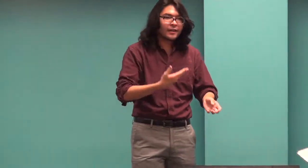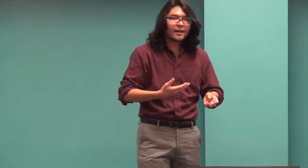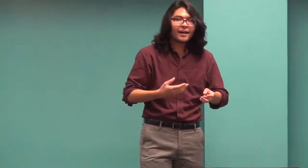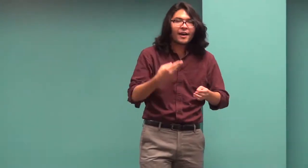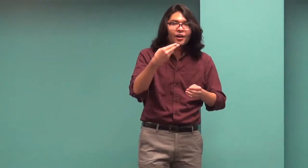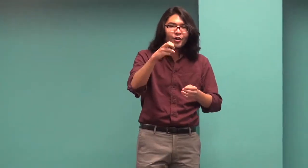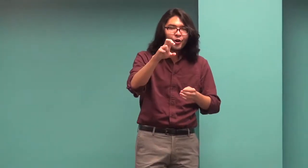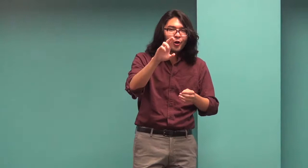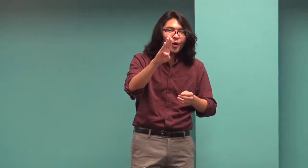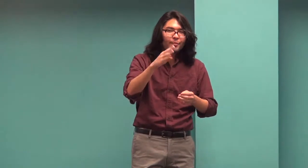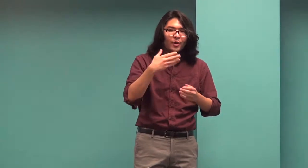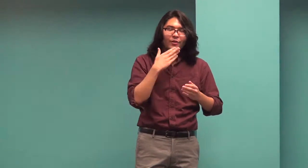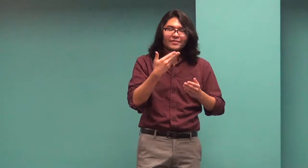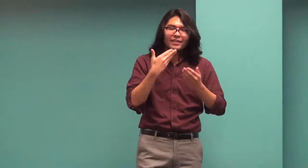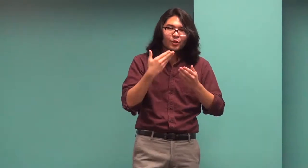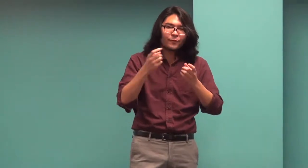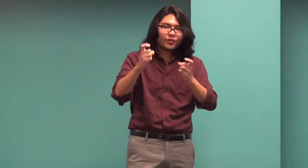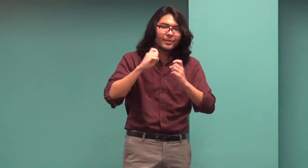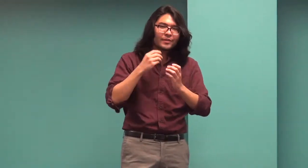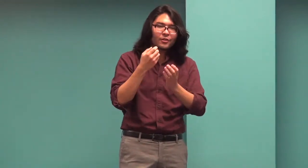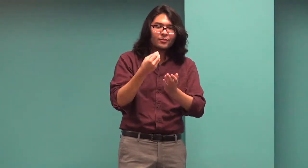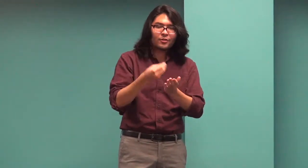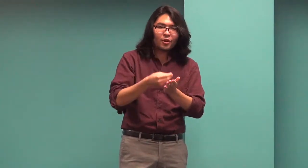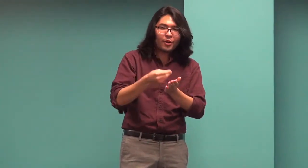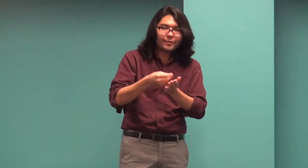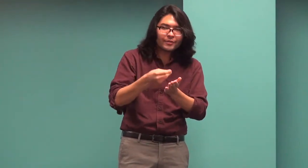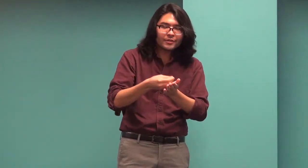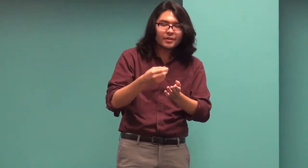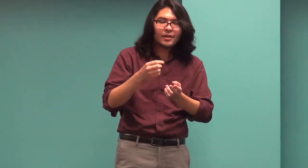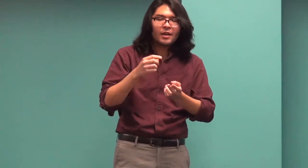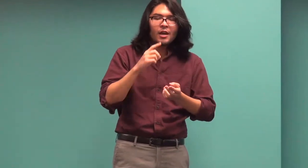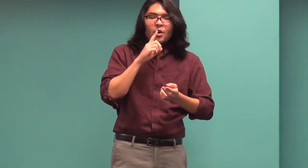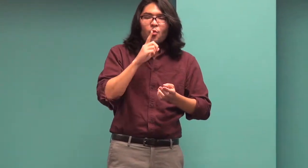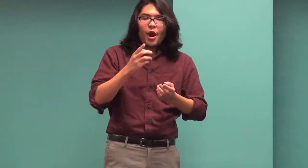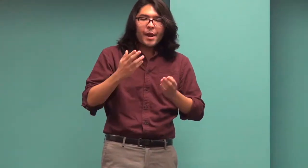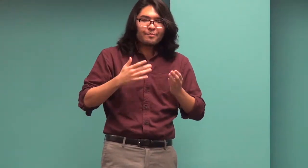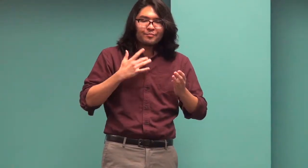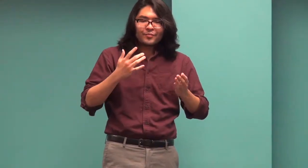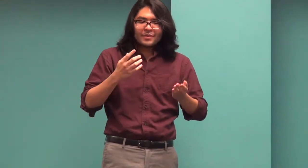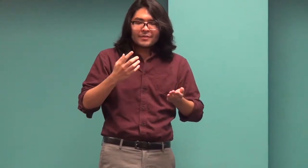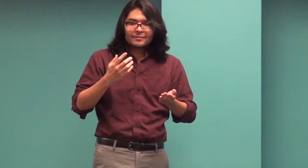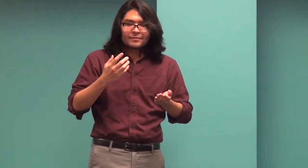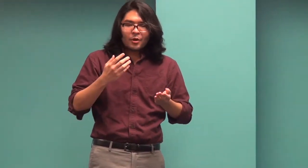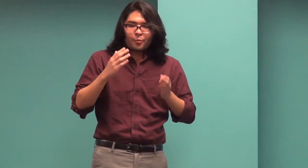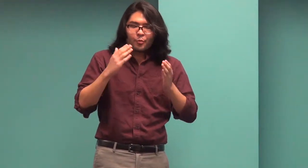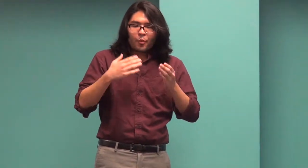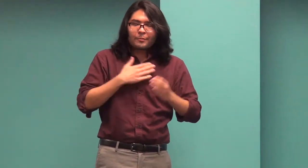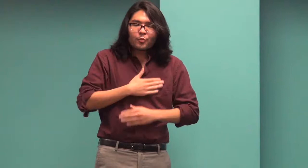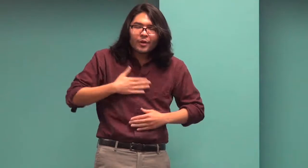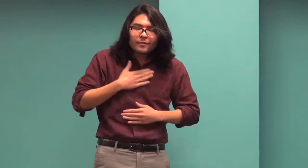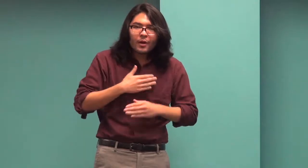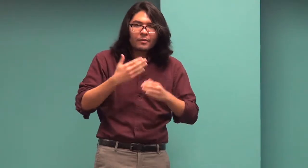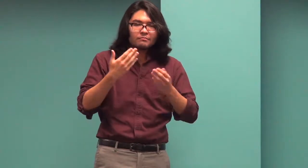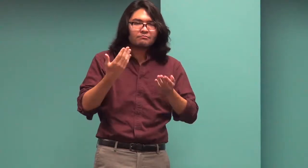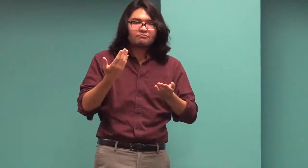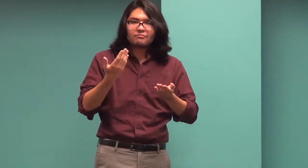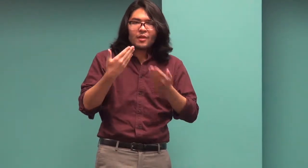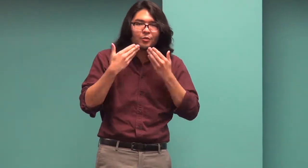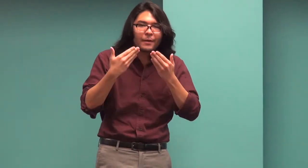Oh, thank you. Herb, I want to talk directly to you. Thank you so much for giving me this scholarship. And I'm so grateful